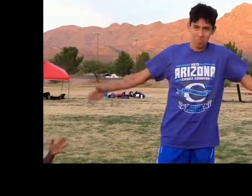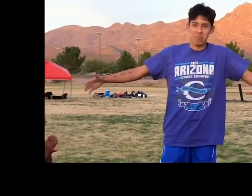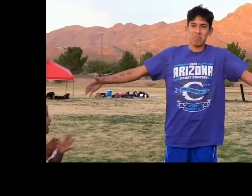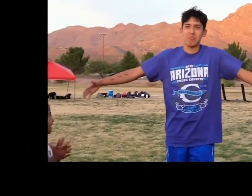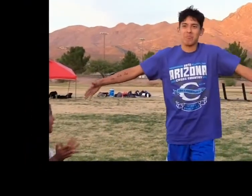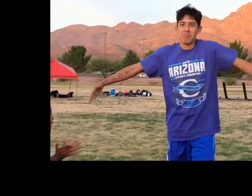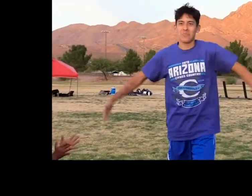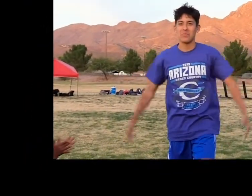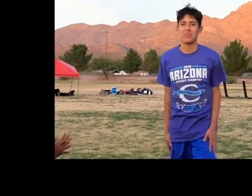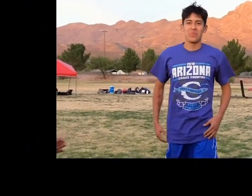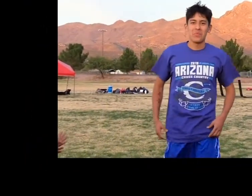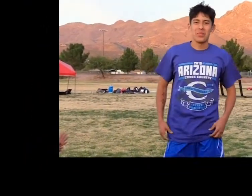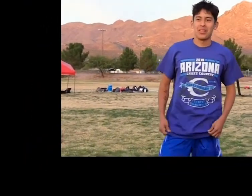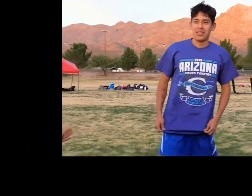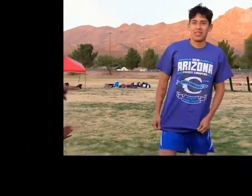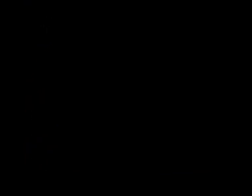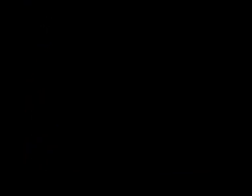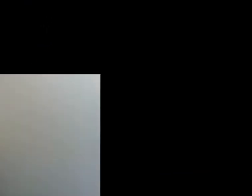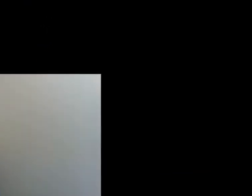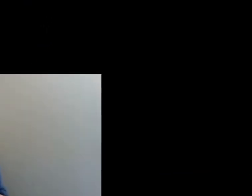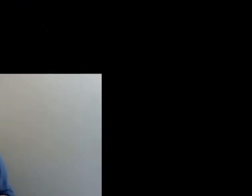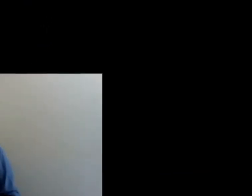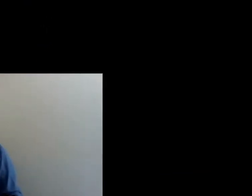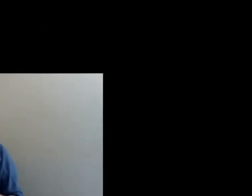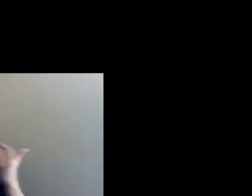Adon wears the t-shirt smiling at the camera.